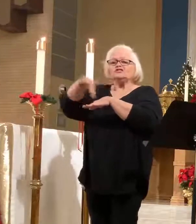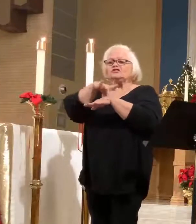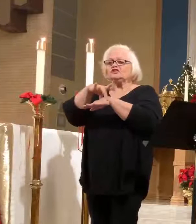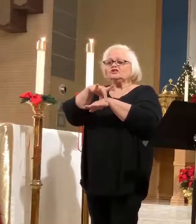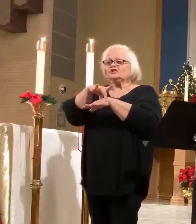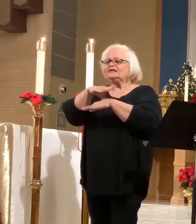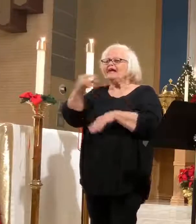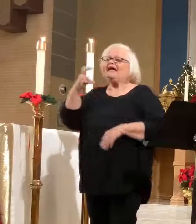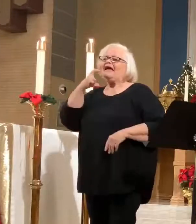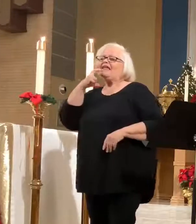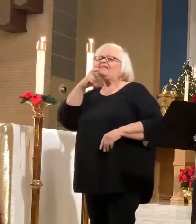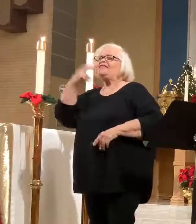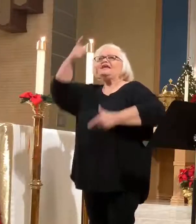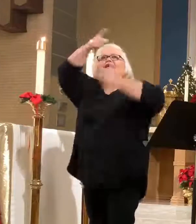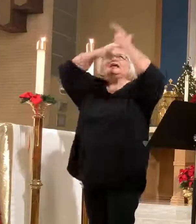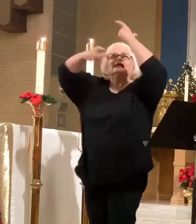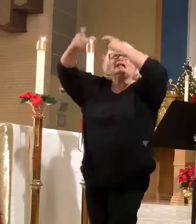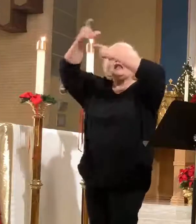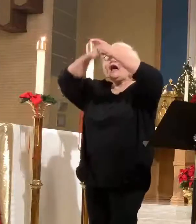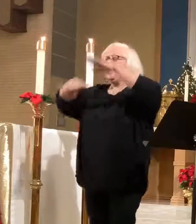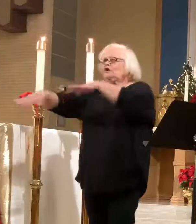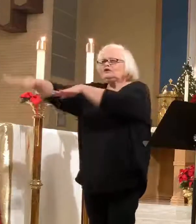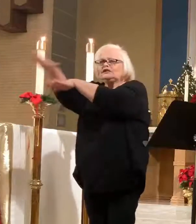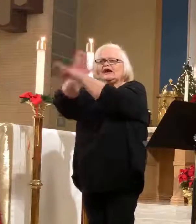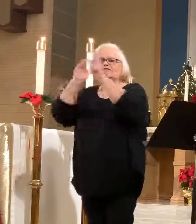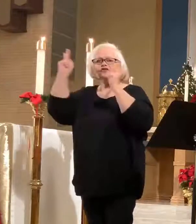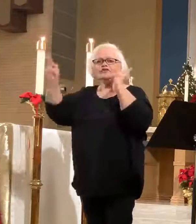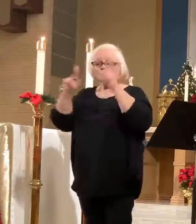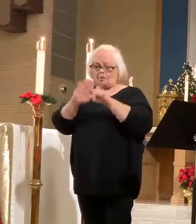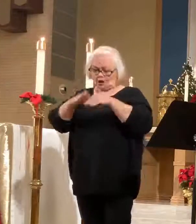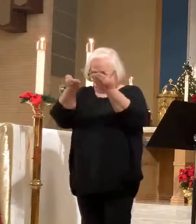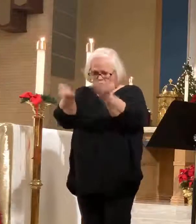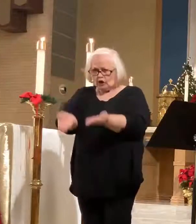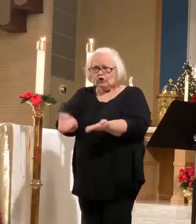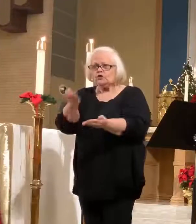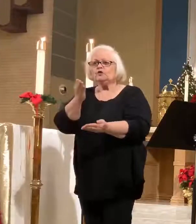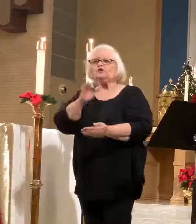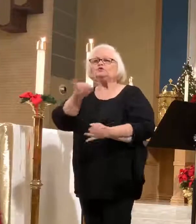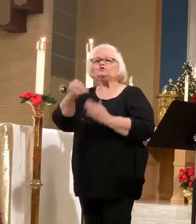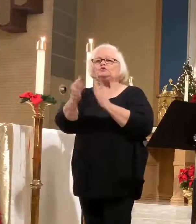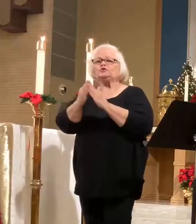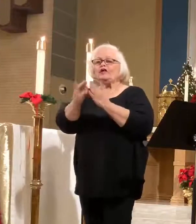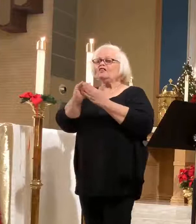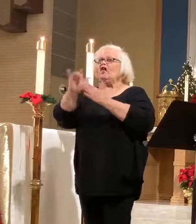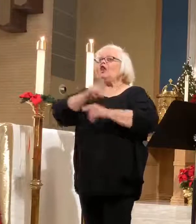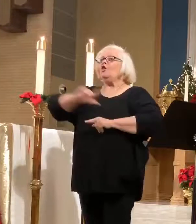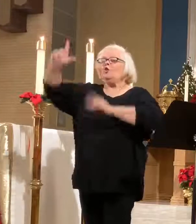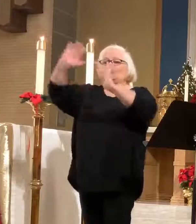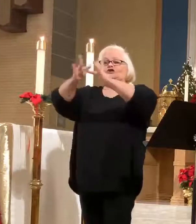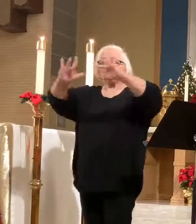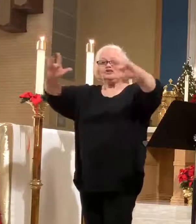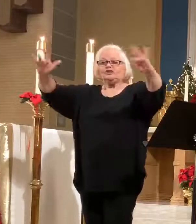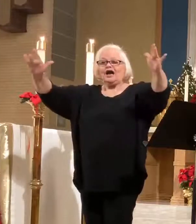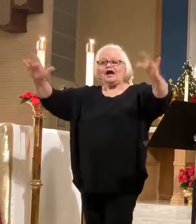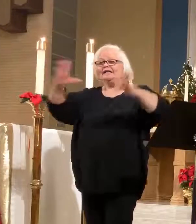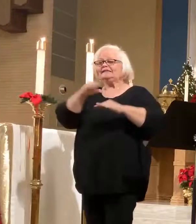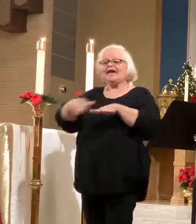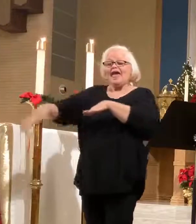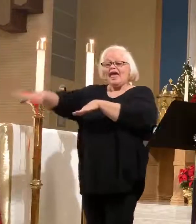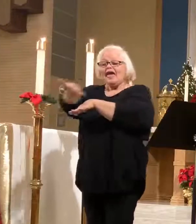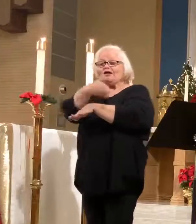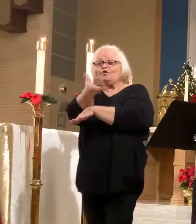And thick clouds cover the peoples. But upon you the Lord shines, and over